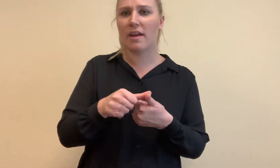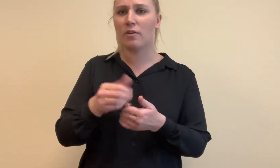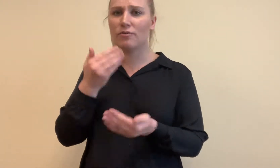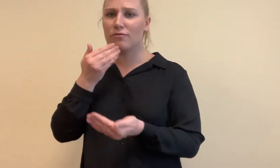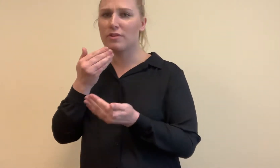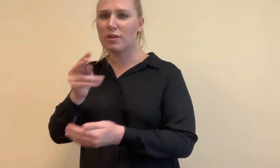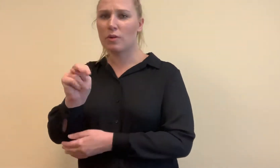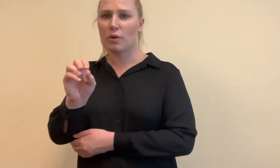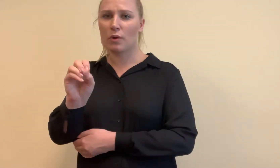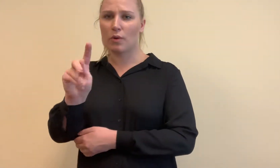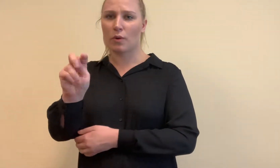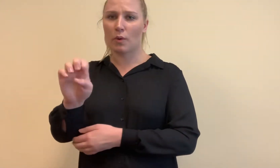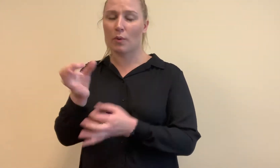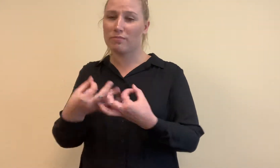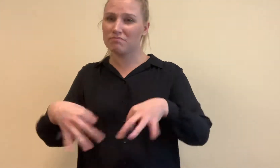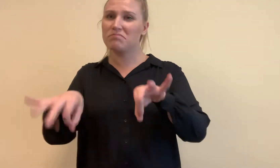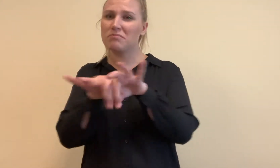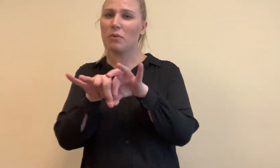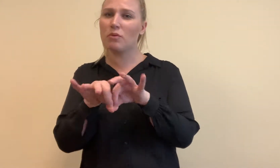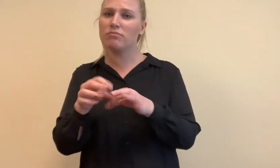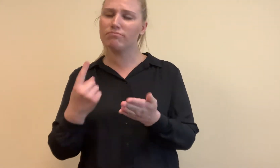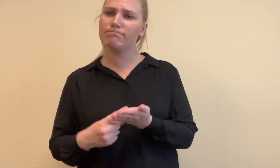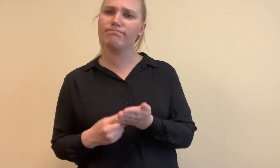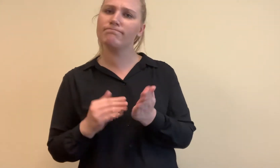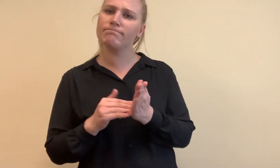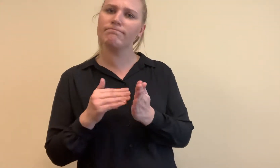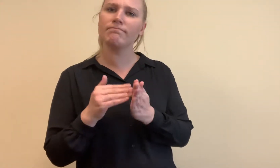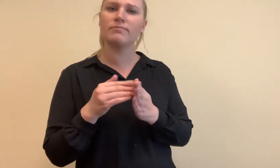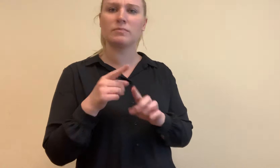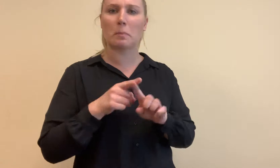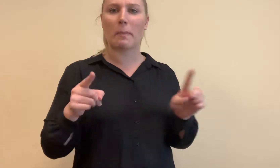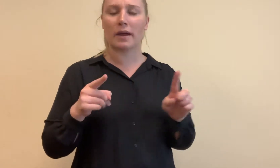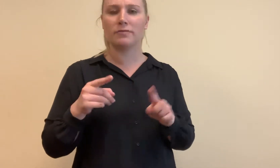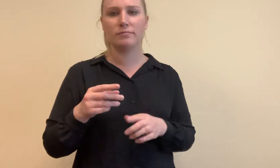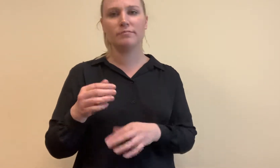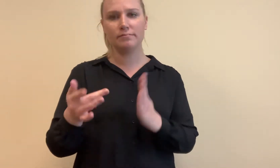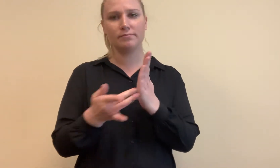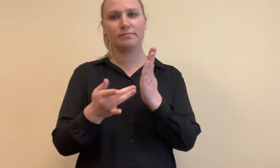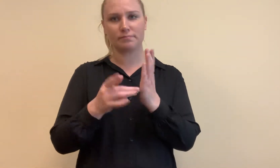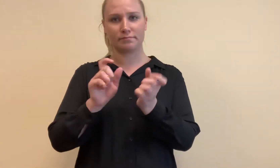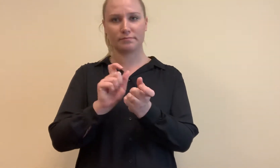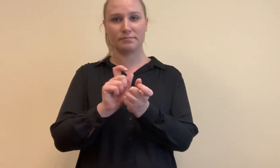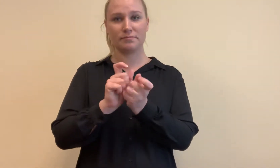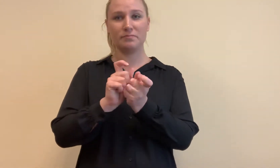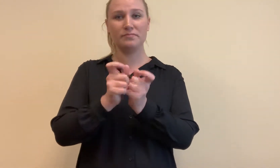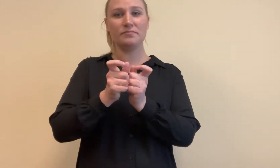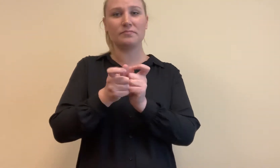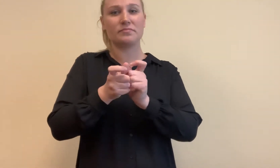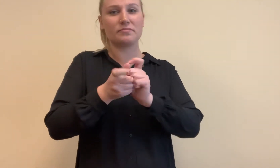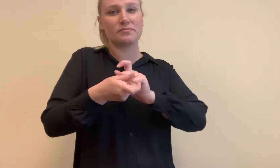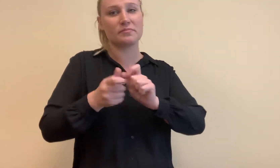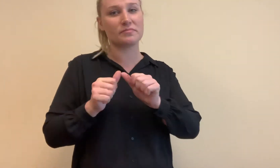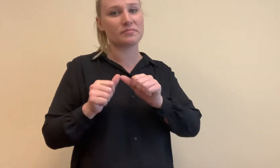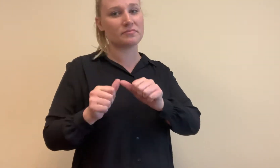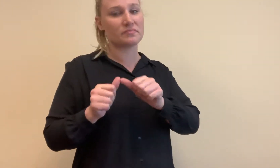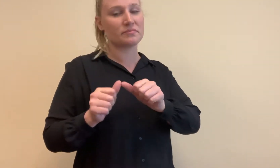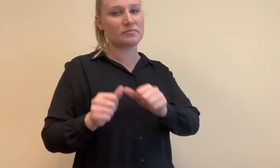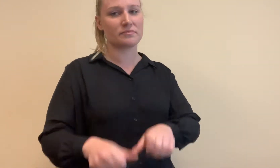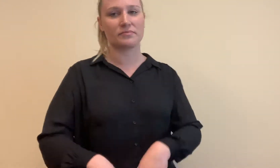are important pieces that we talk about all the time, but the lens of technology continues to change our structure. So to paraphrase, Skynet